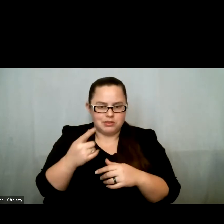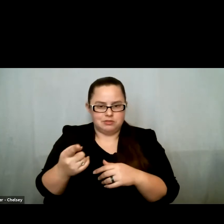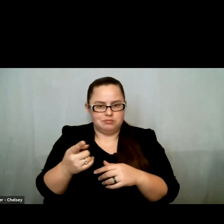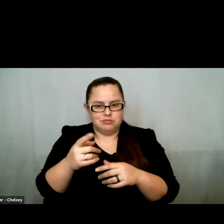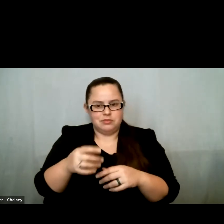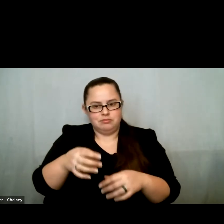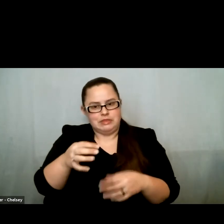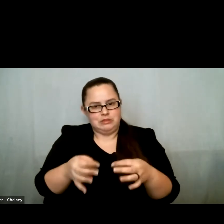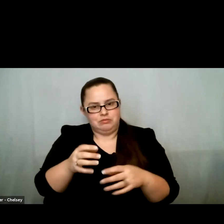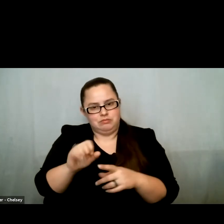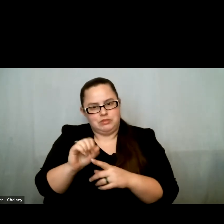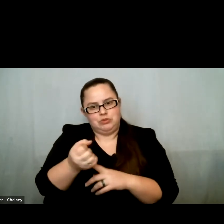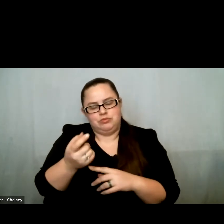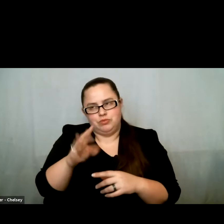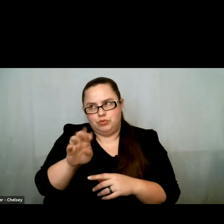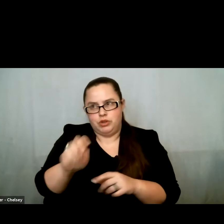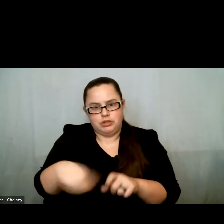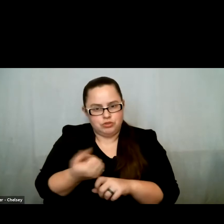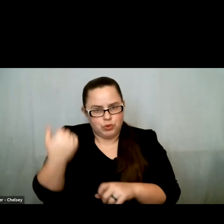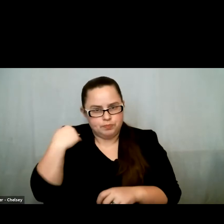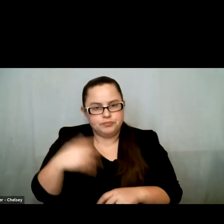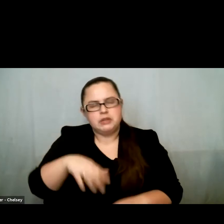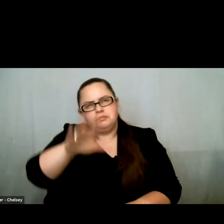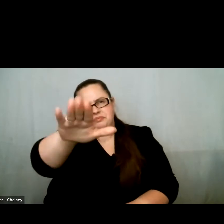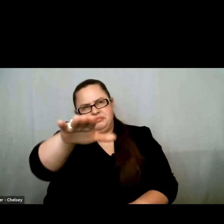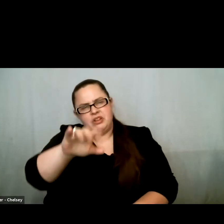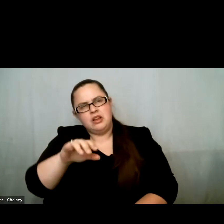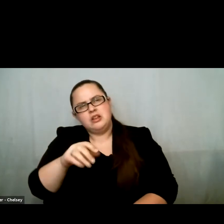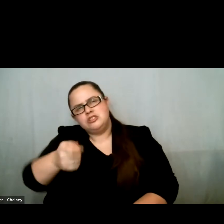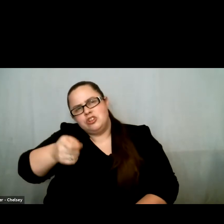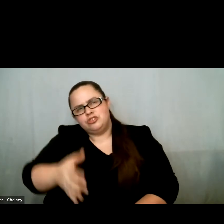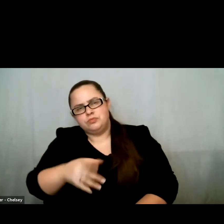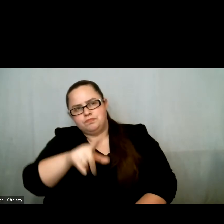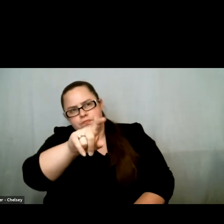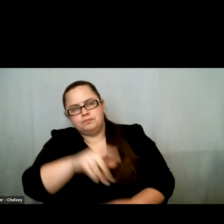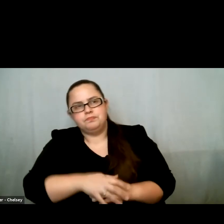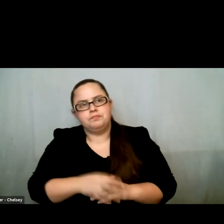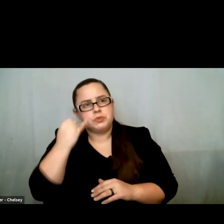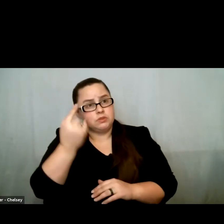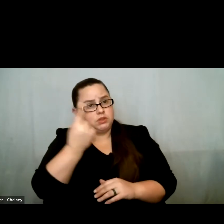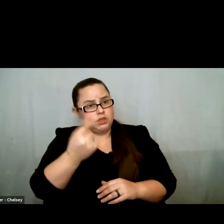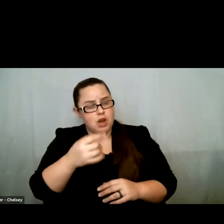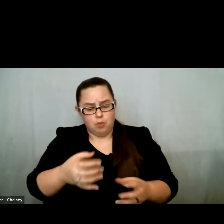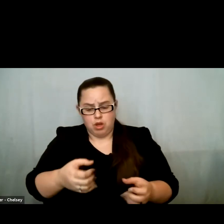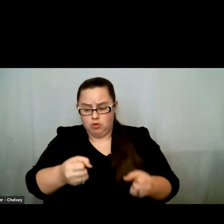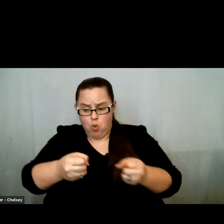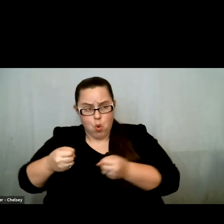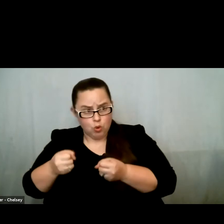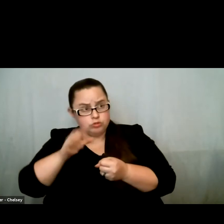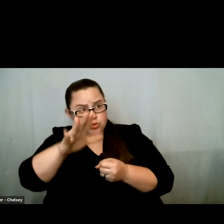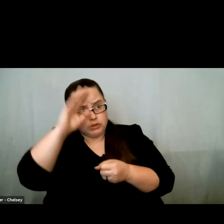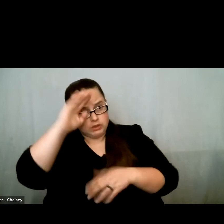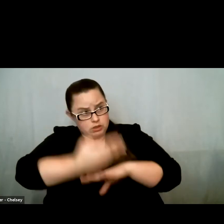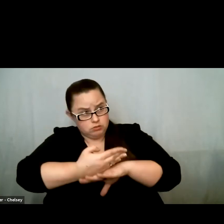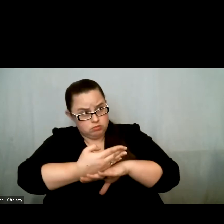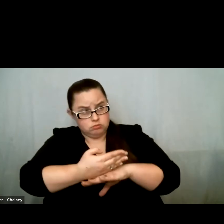ago. Hey, Mr. Judge, if somebody restrained your son and somebody